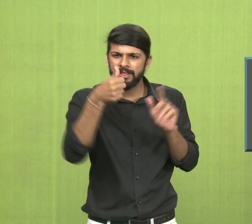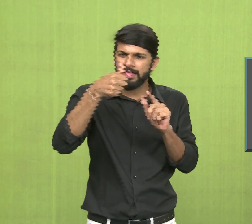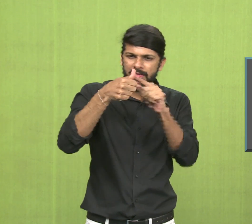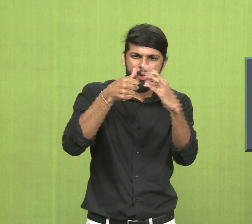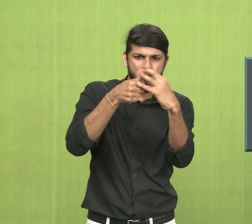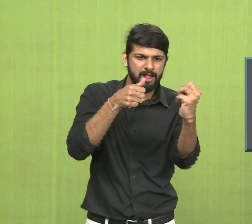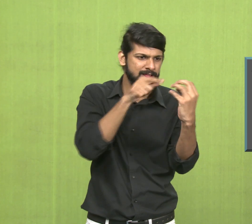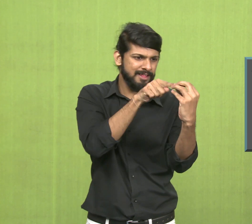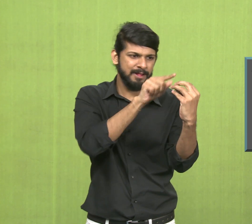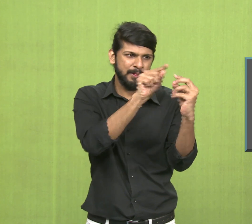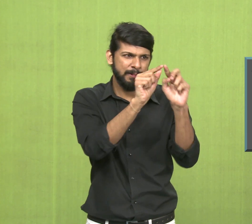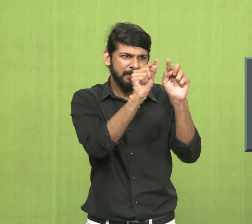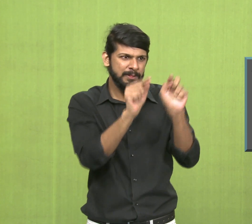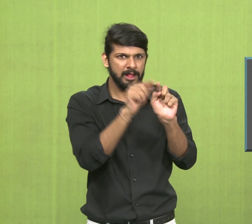the work.